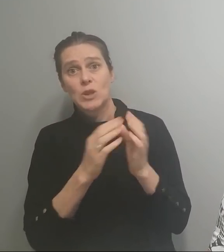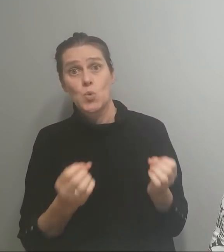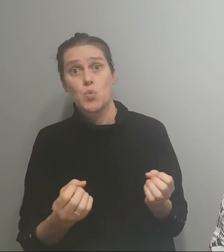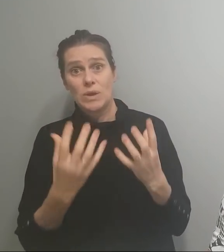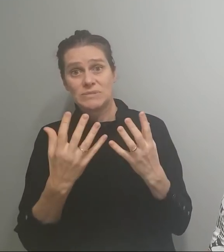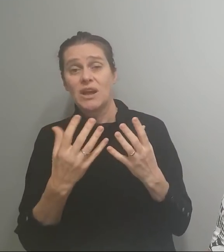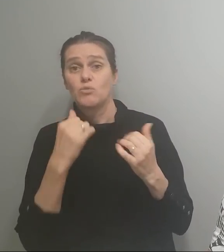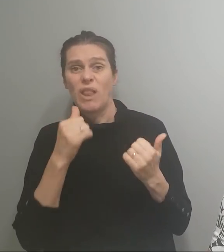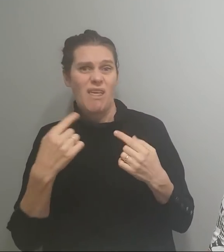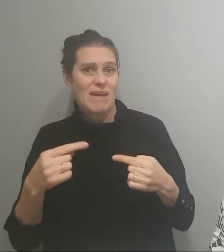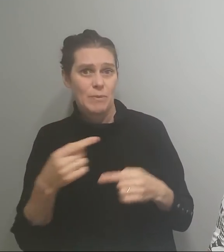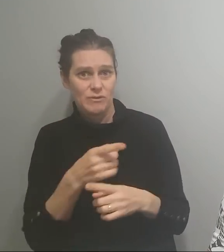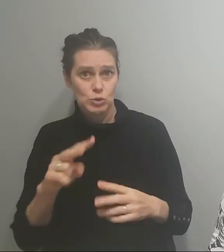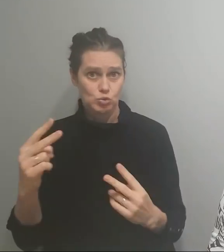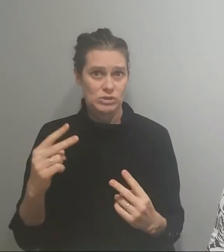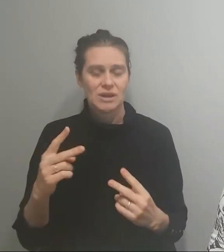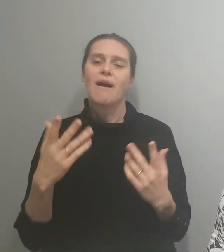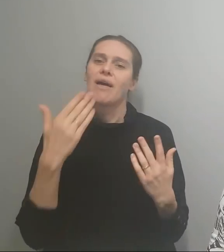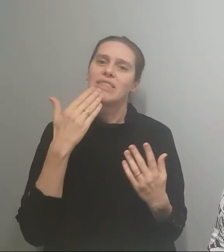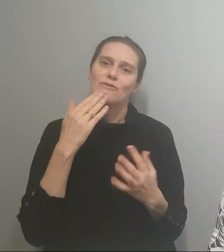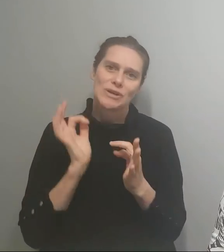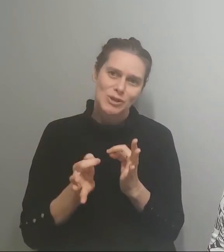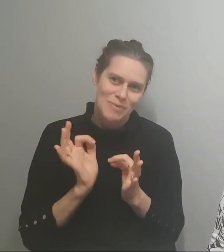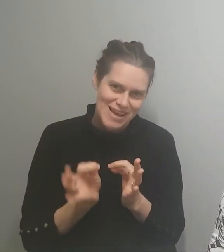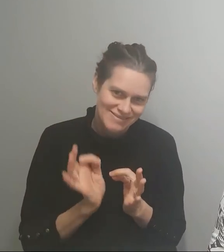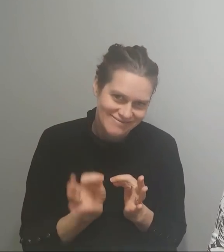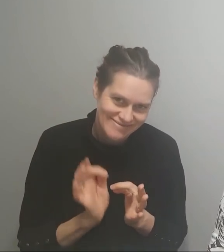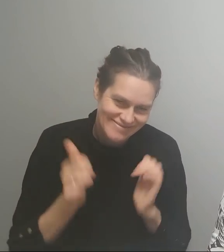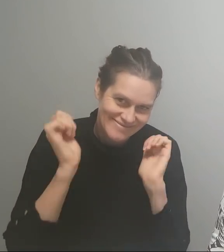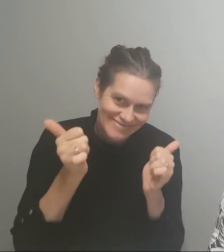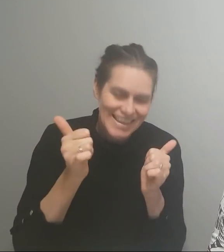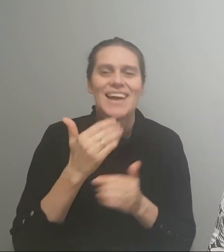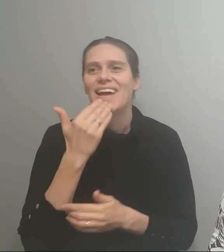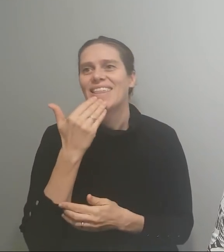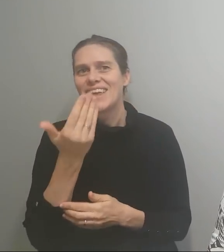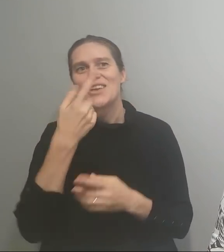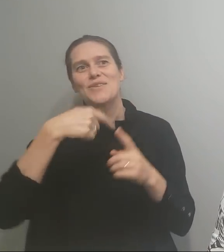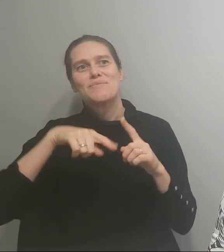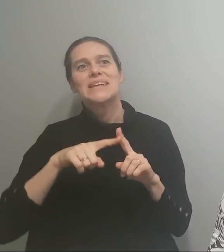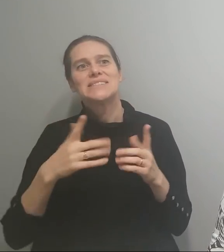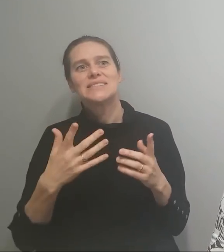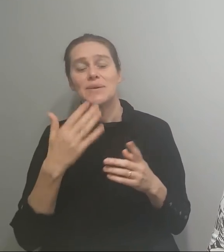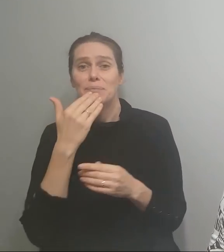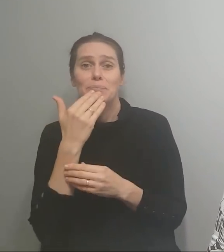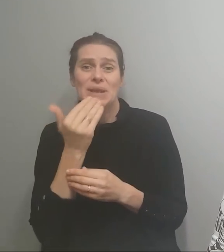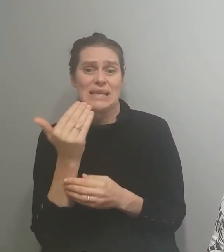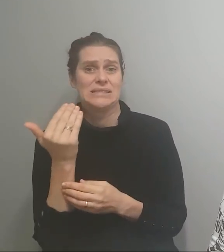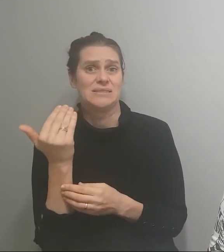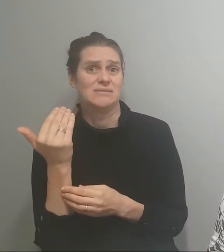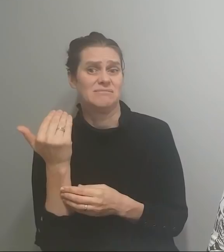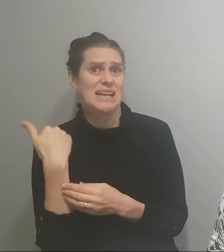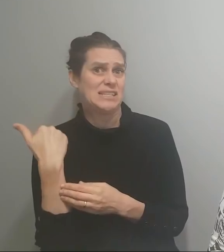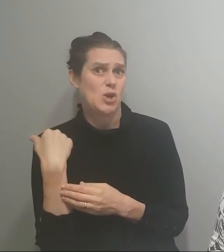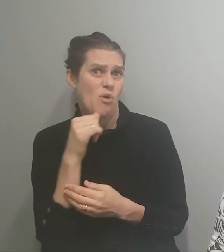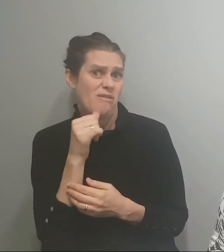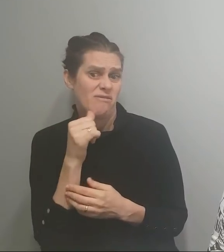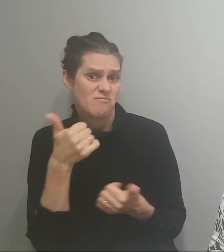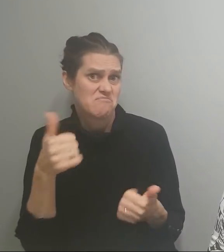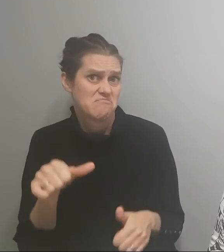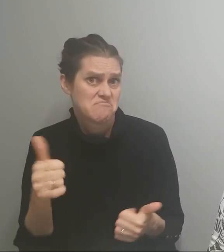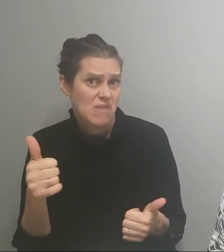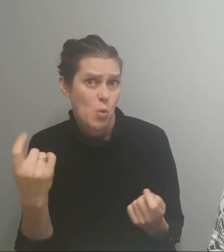New Zealand Sign Language interpreter, and please let us know about whether this has worked for you and whether